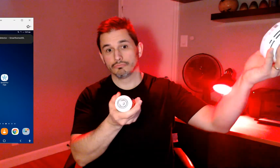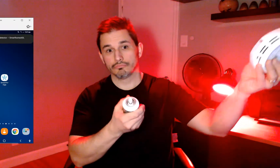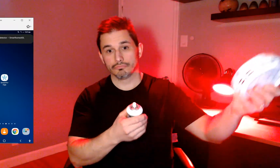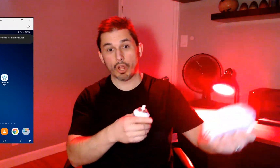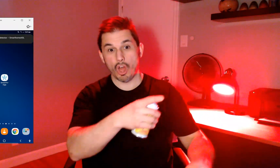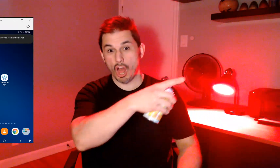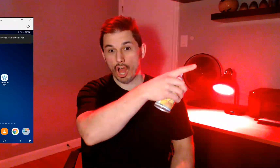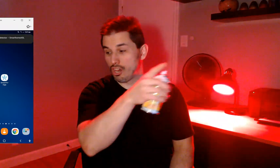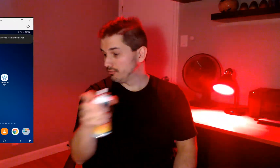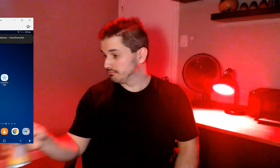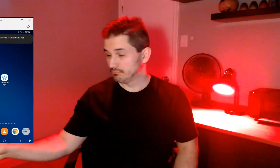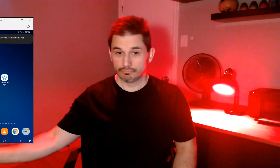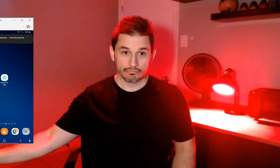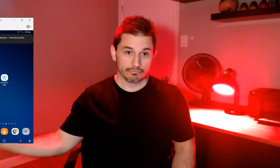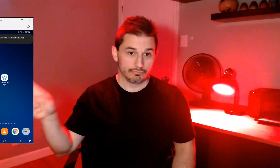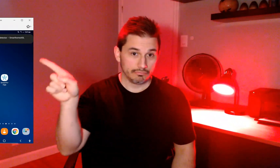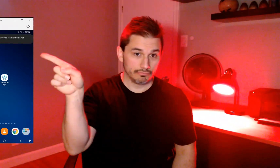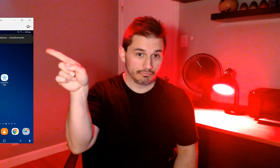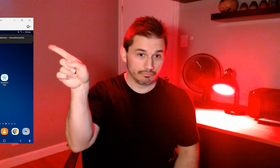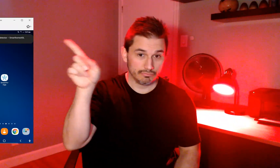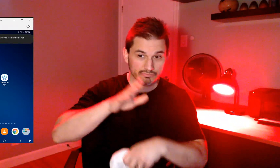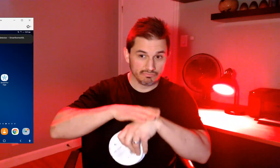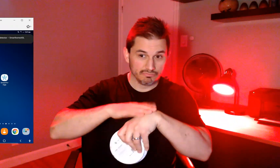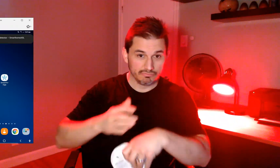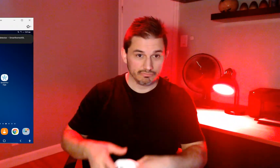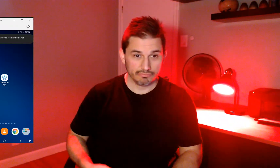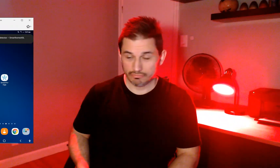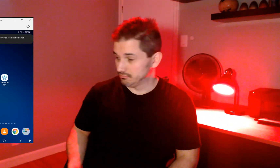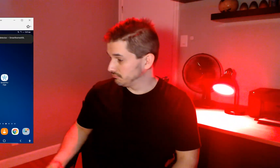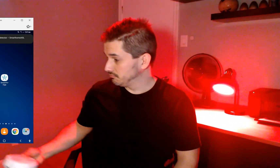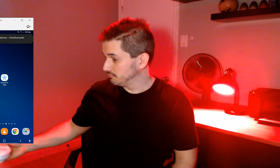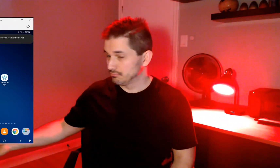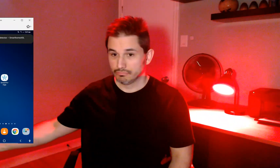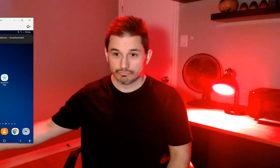Yeah, see? I've even gotten a notification.